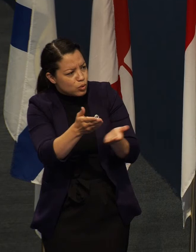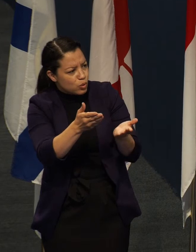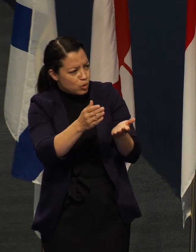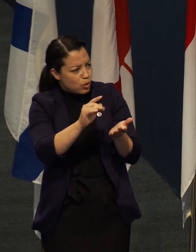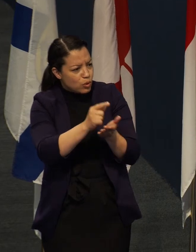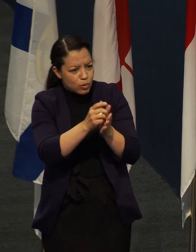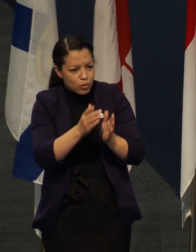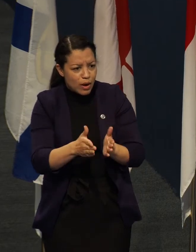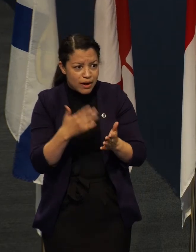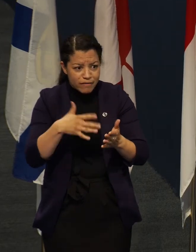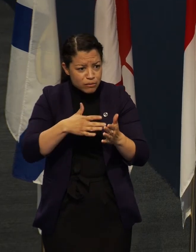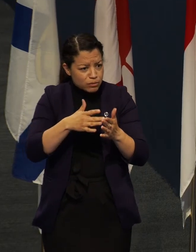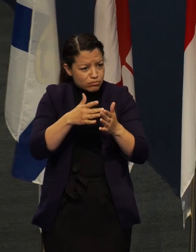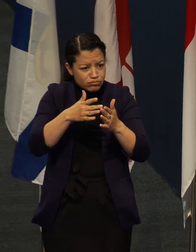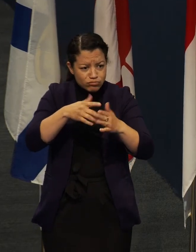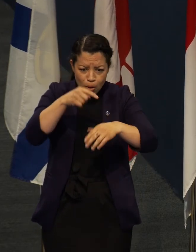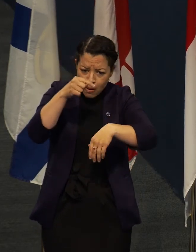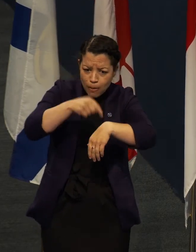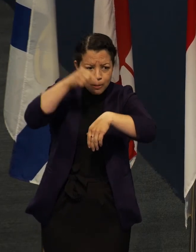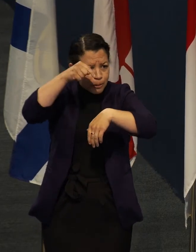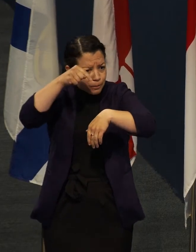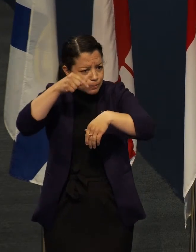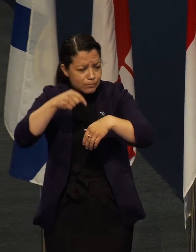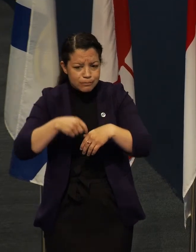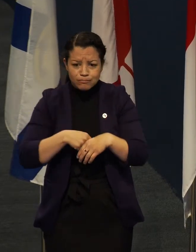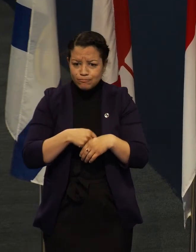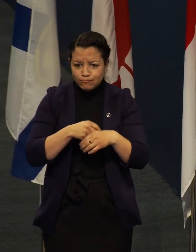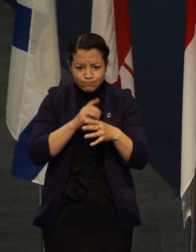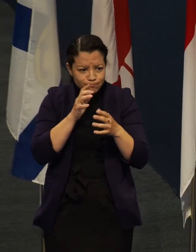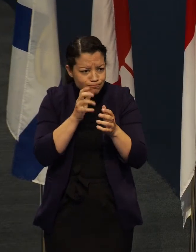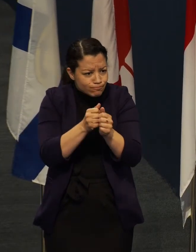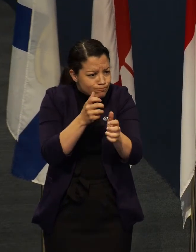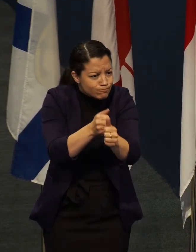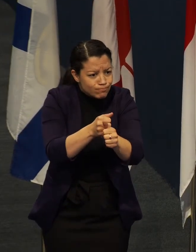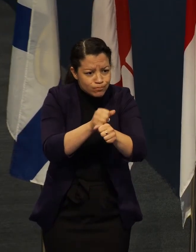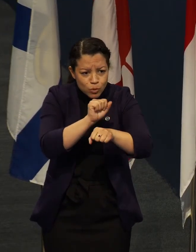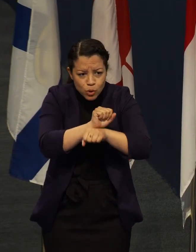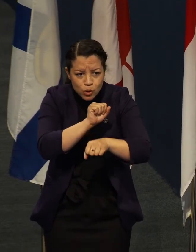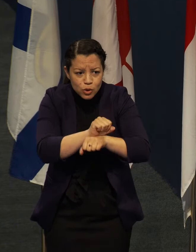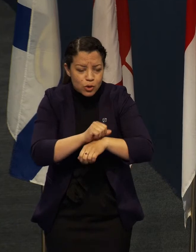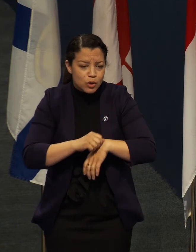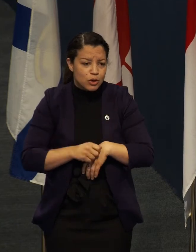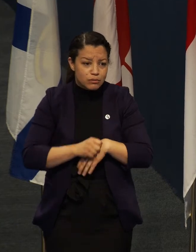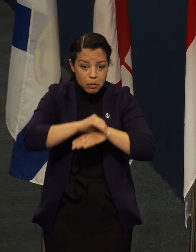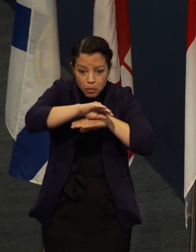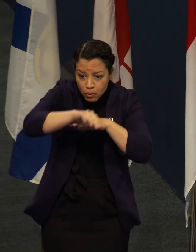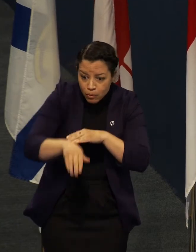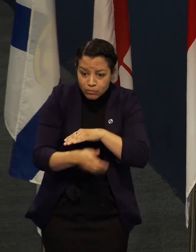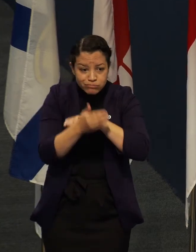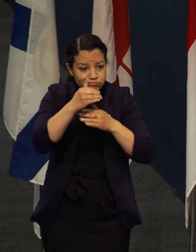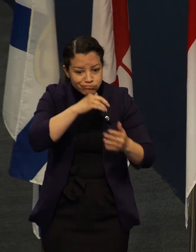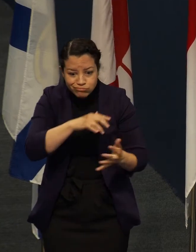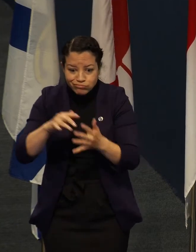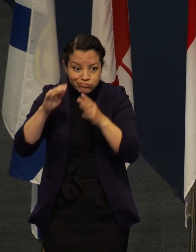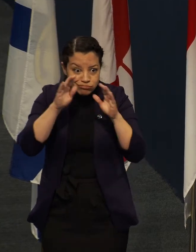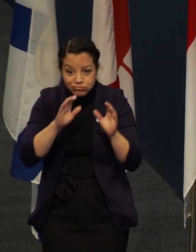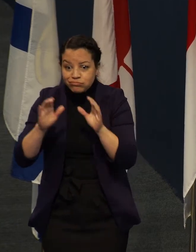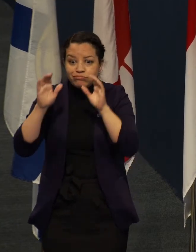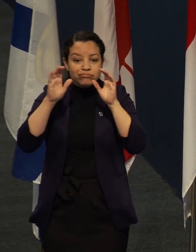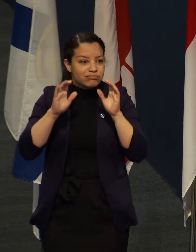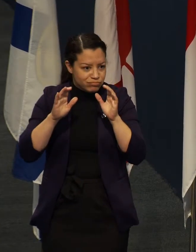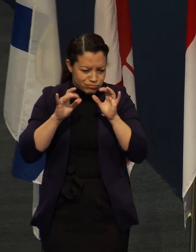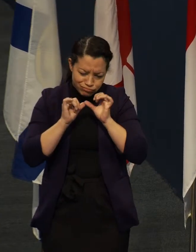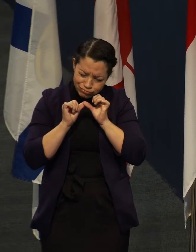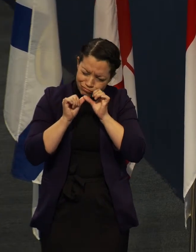managed to meet your deadlines. You stayed on top of your workload. You made it through the late night study sessions,